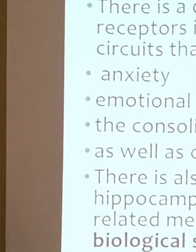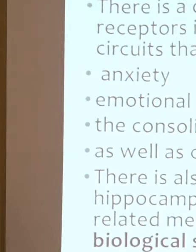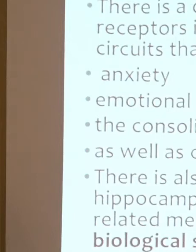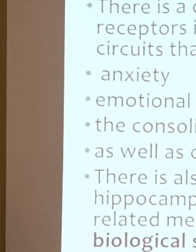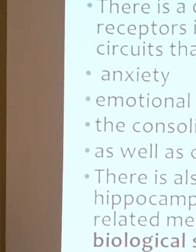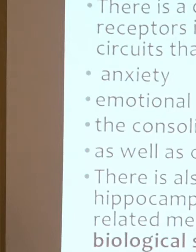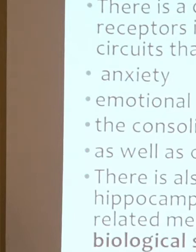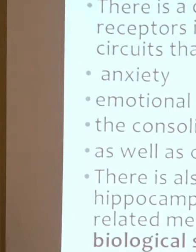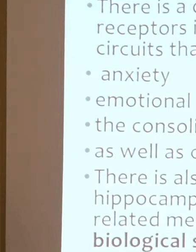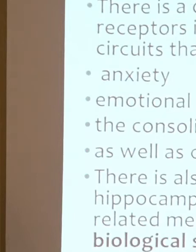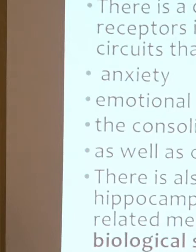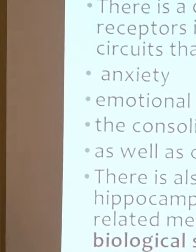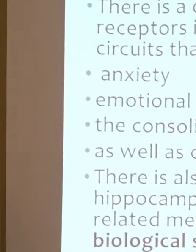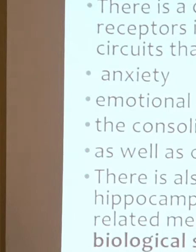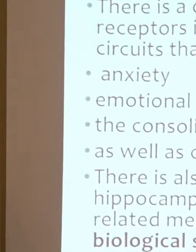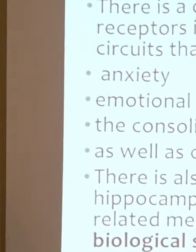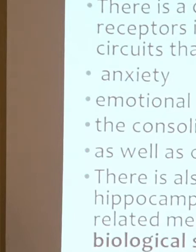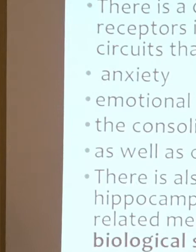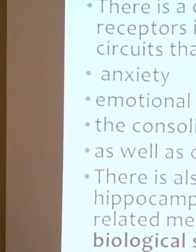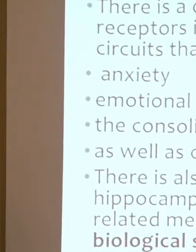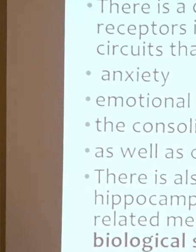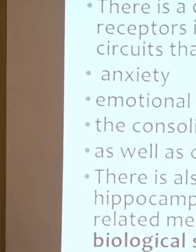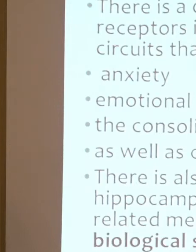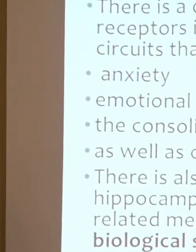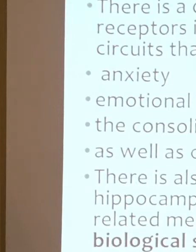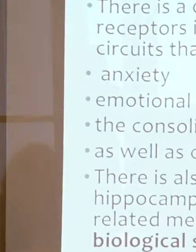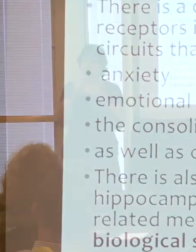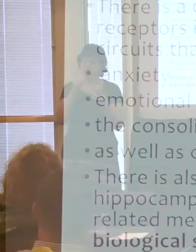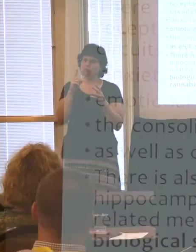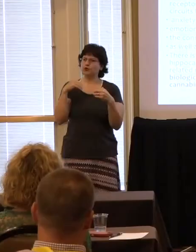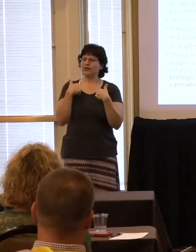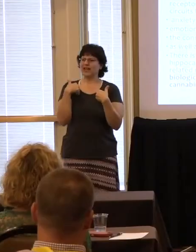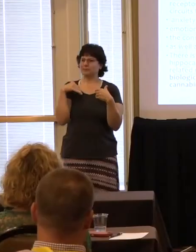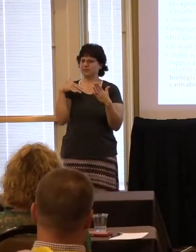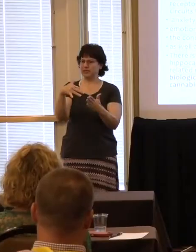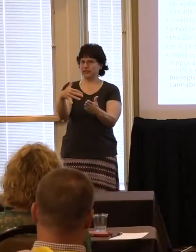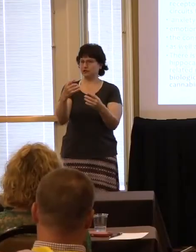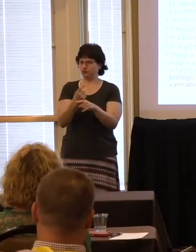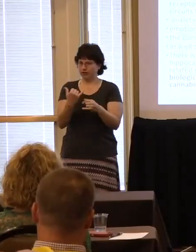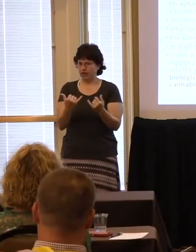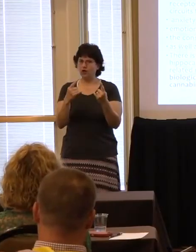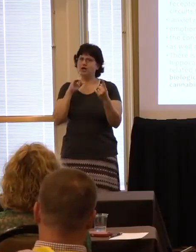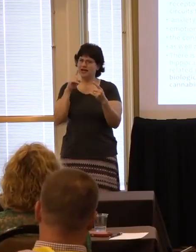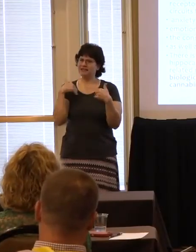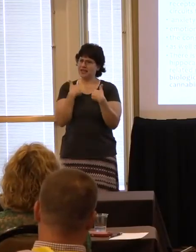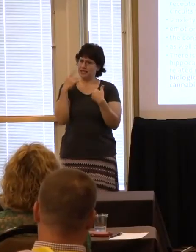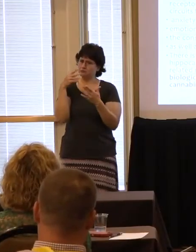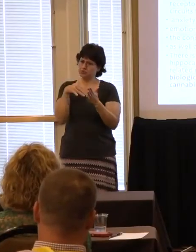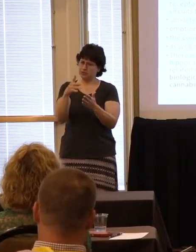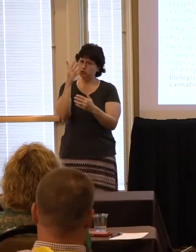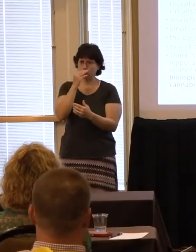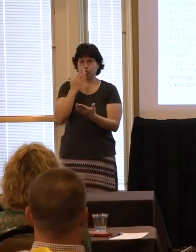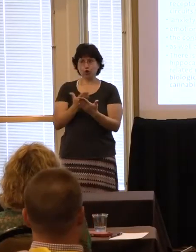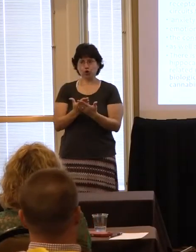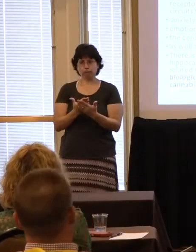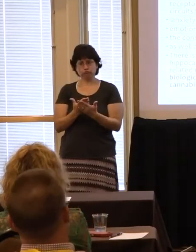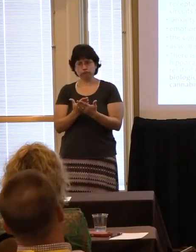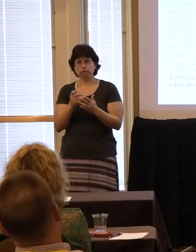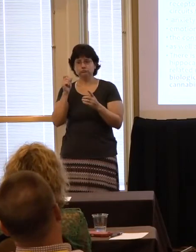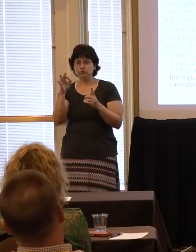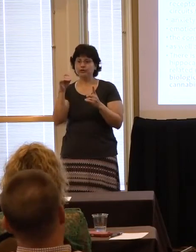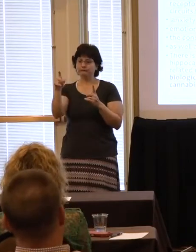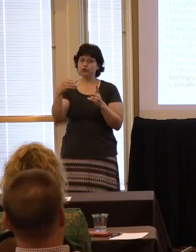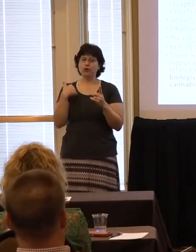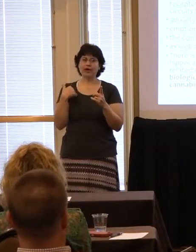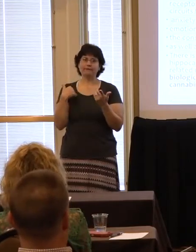science. We think there may be. So we're doing animal studies, and animal studies actually look pretty good. If you